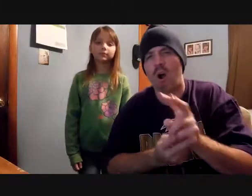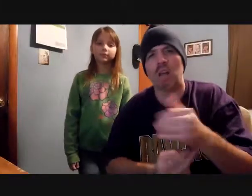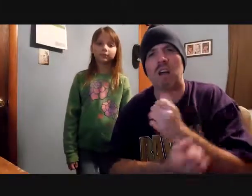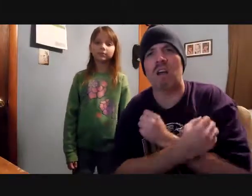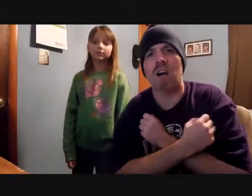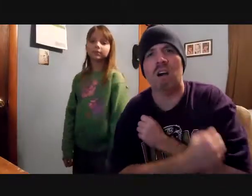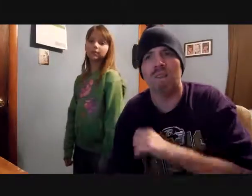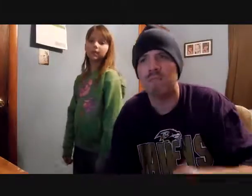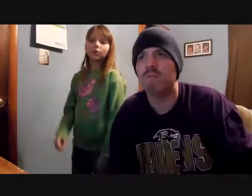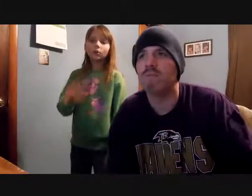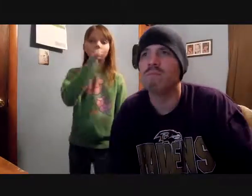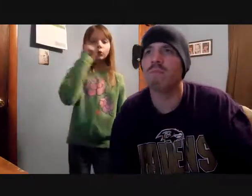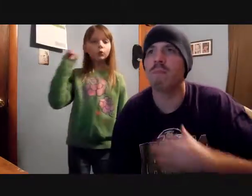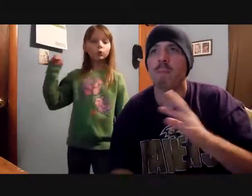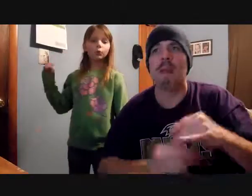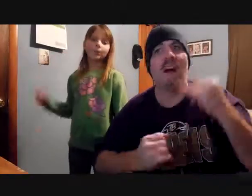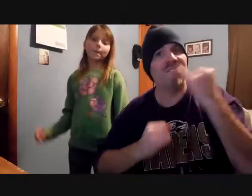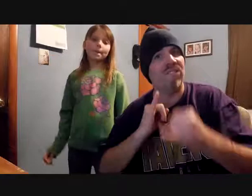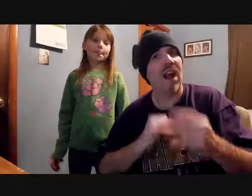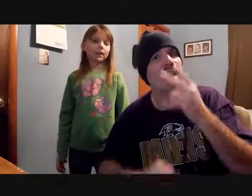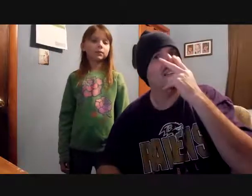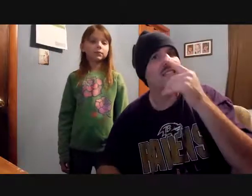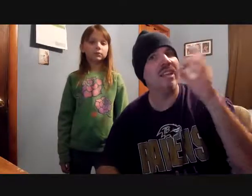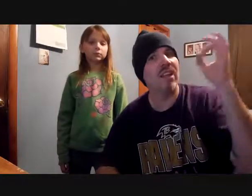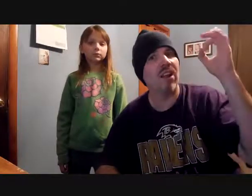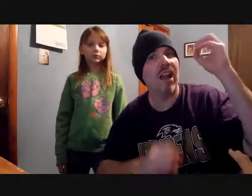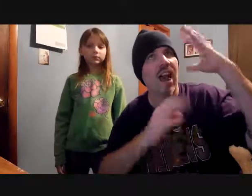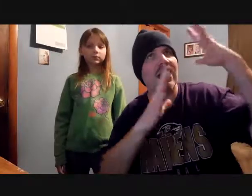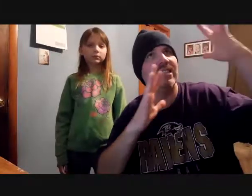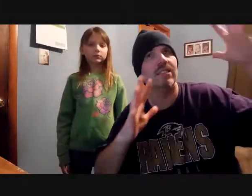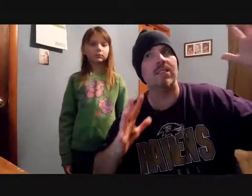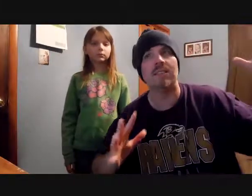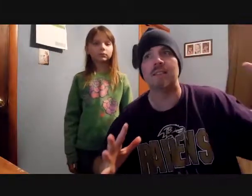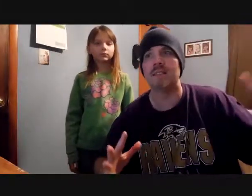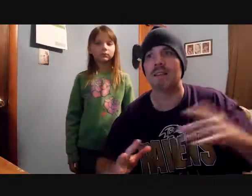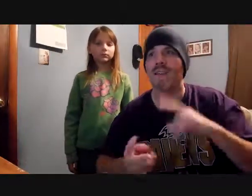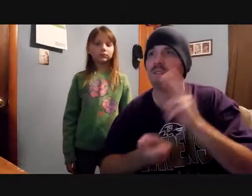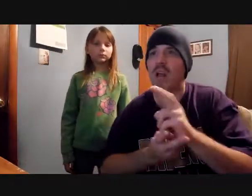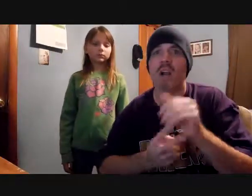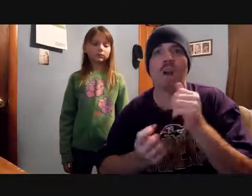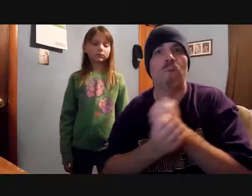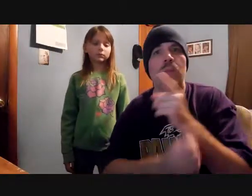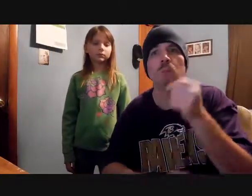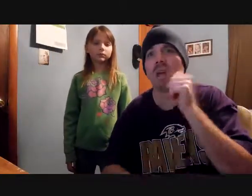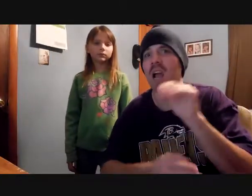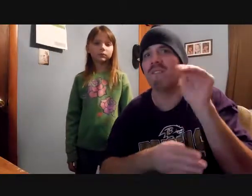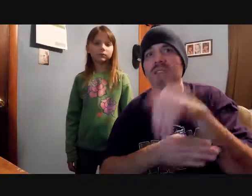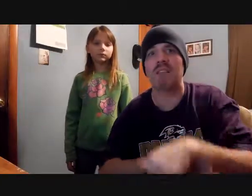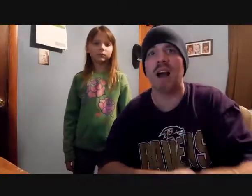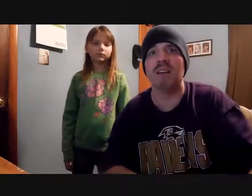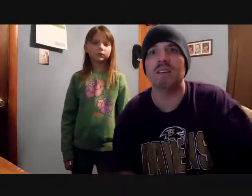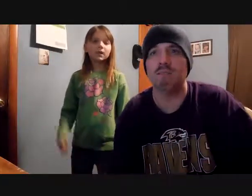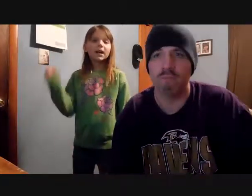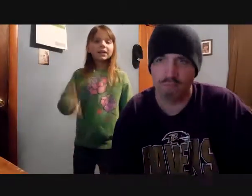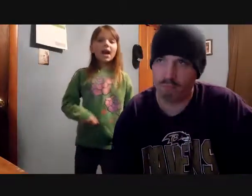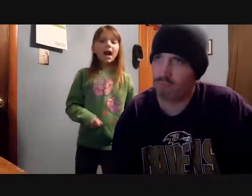I'll be falling in love Ooh, but I'm planning to see in the light Falling in love with you ever tonight Yeah,